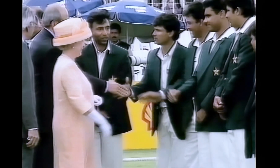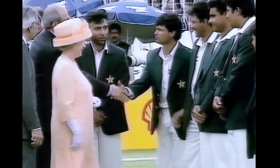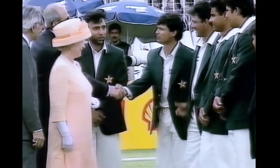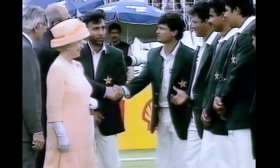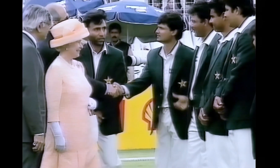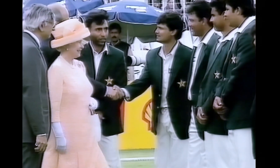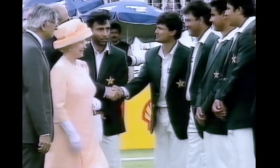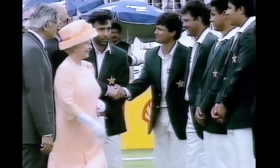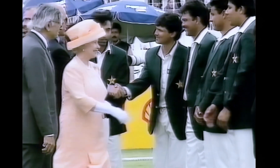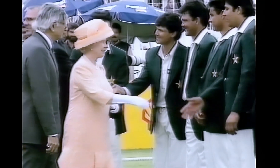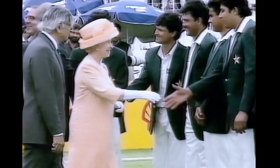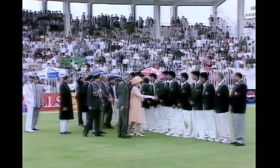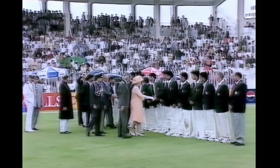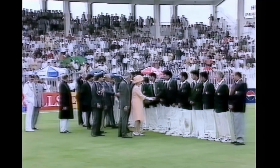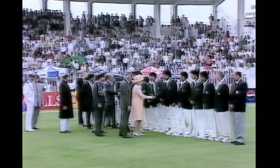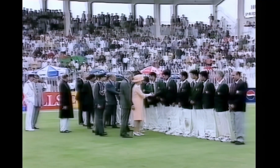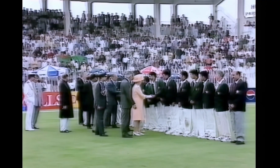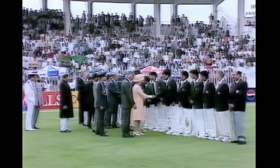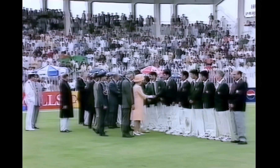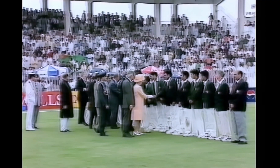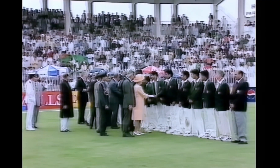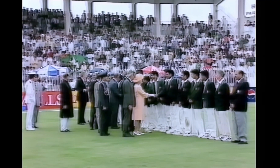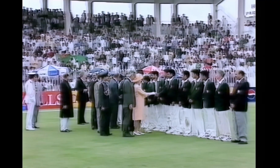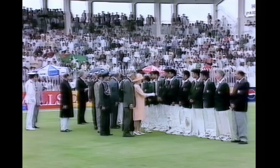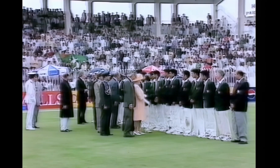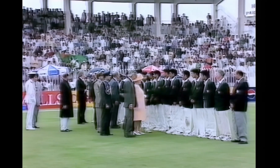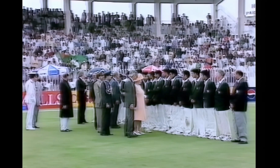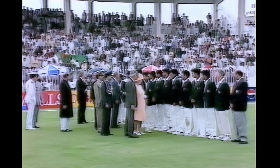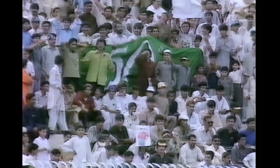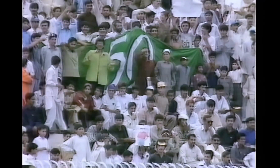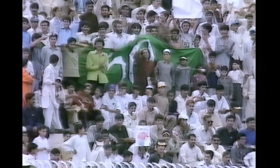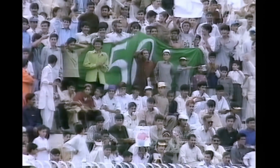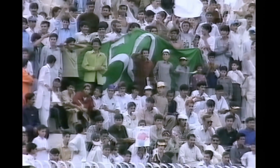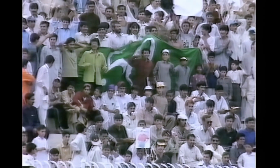Thank you.